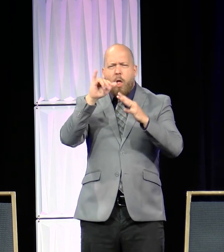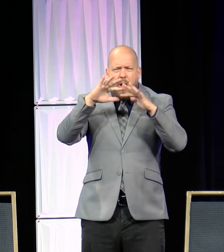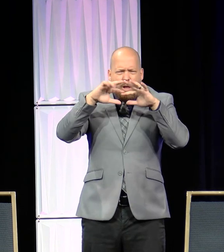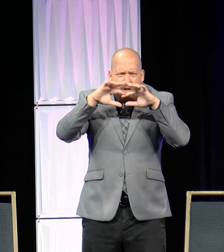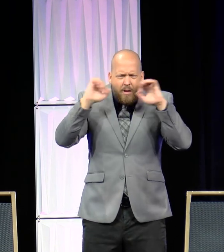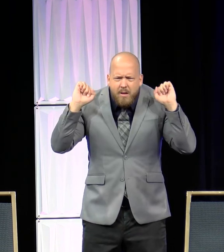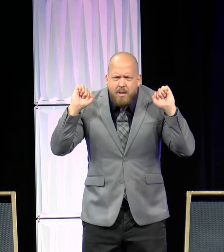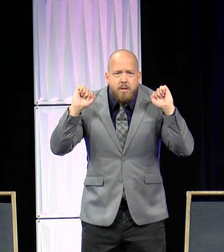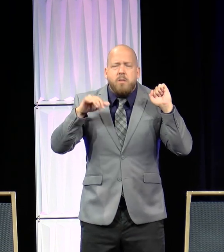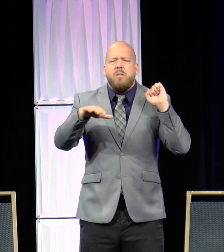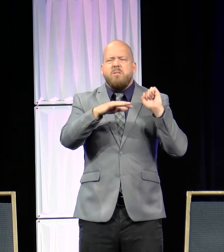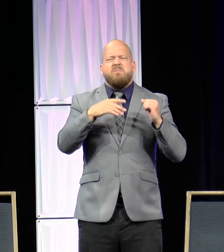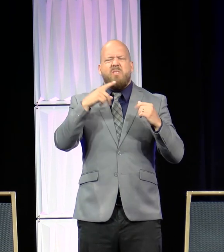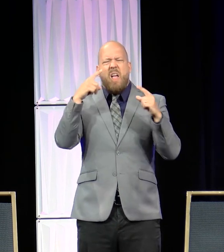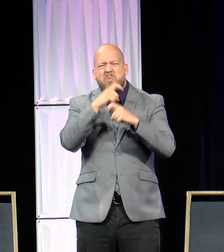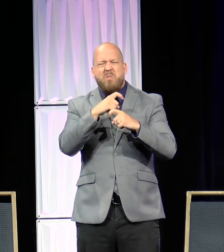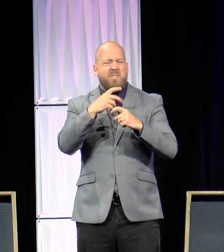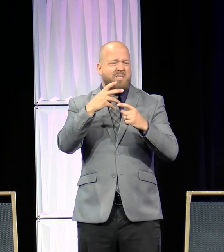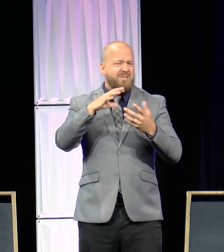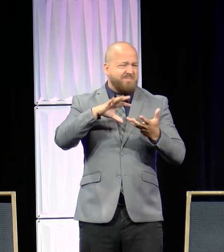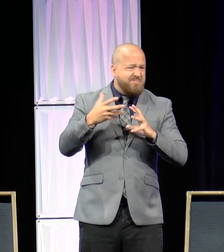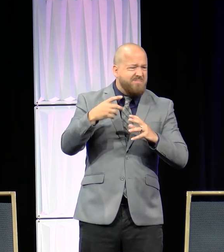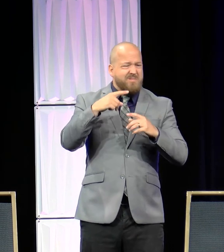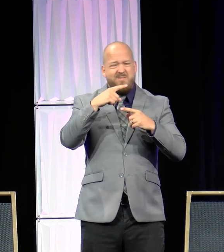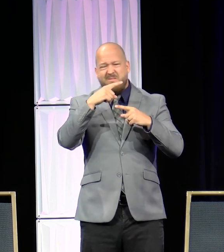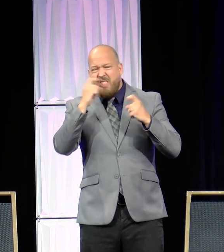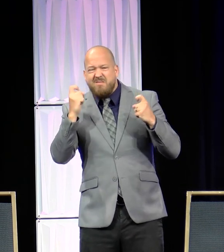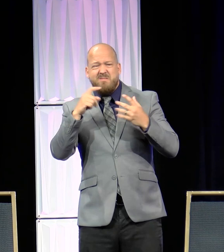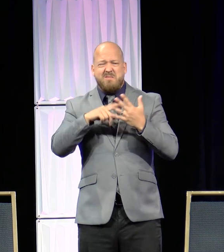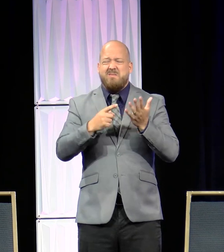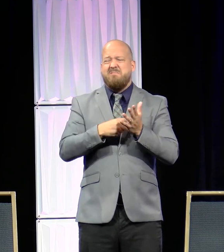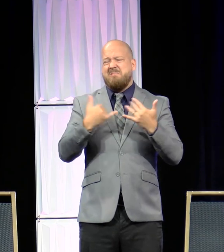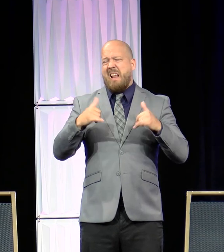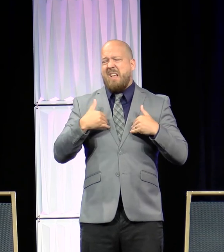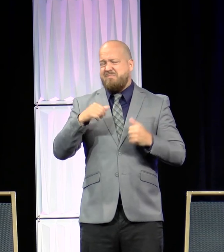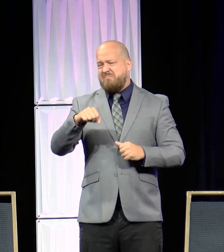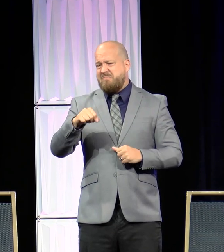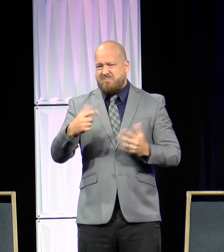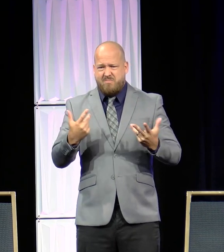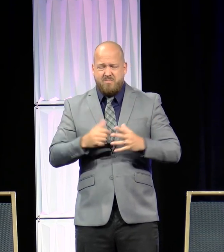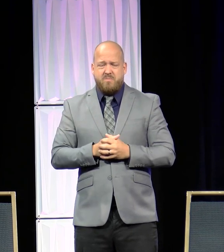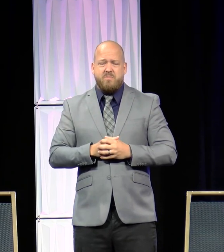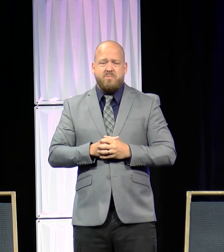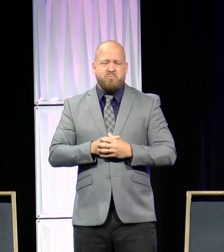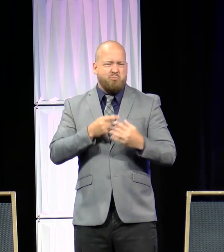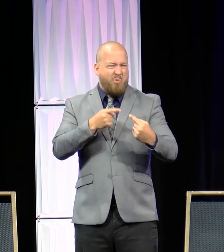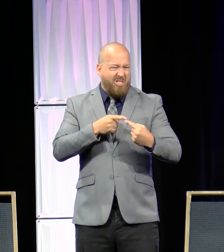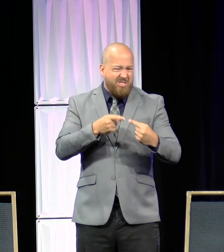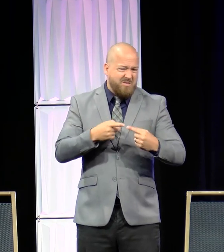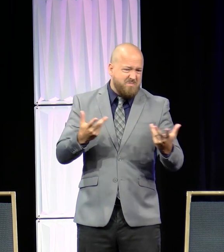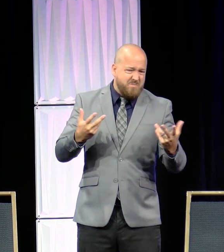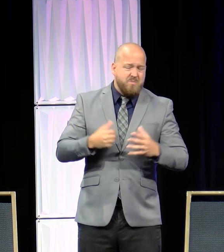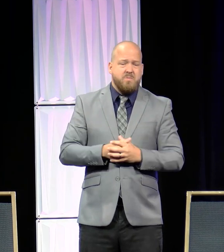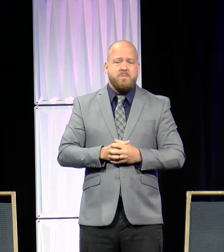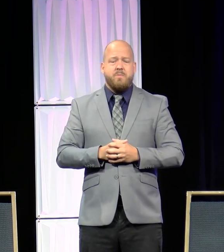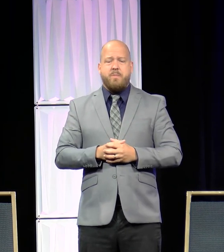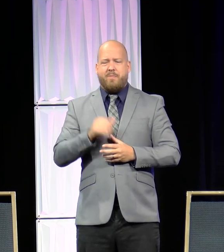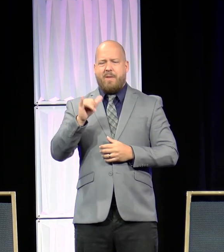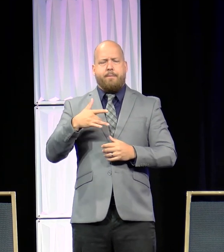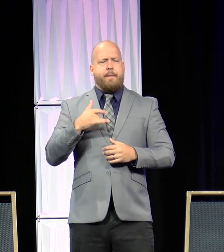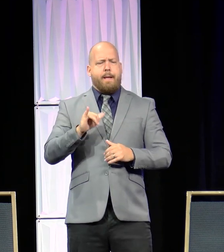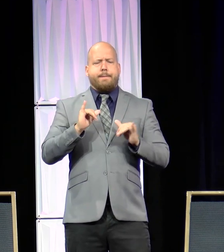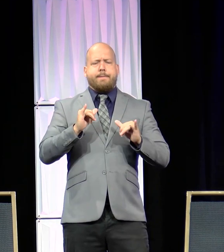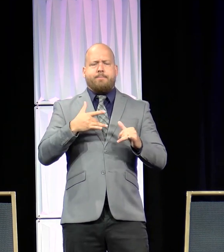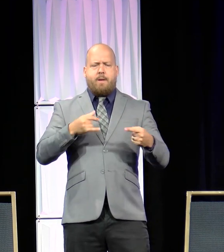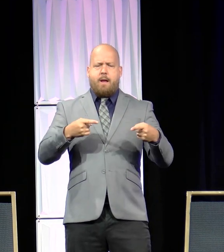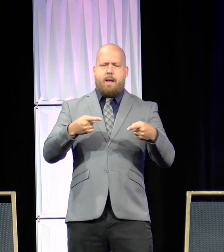Sisters do that, you know, in conflict with themselves. It's not a simple task.